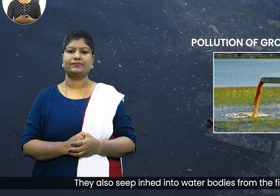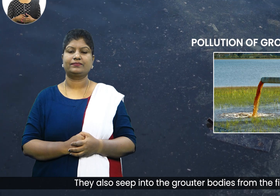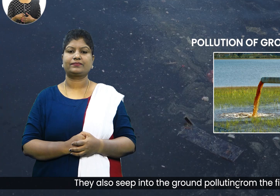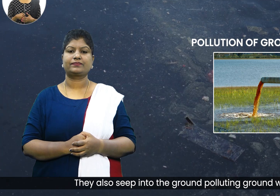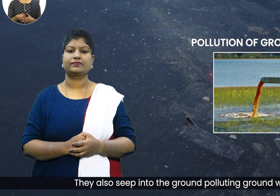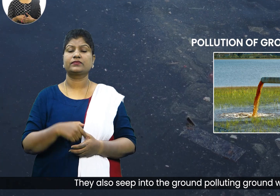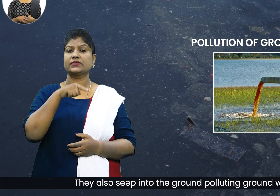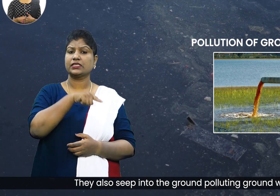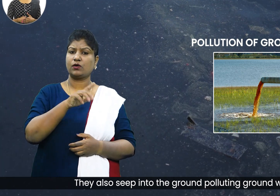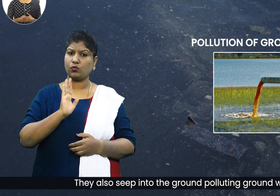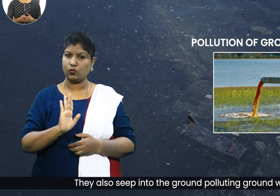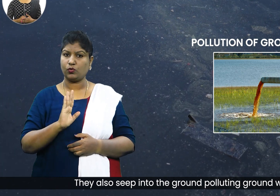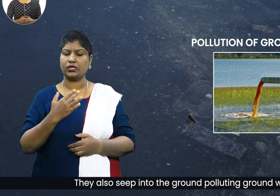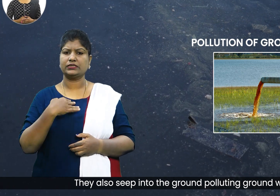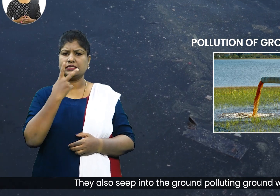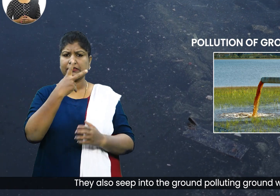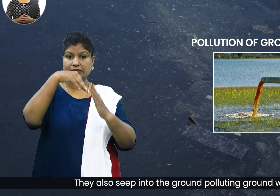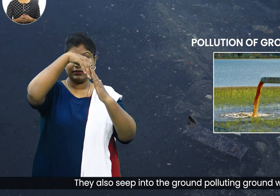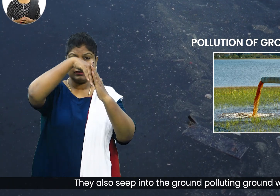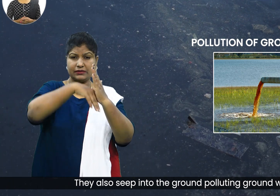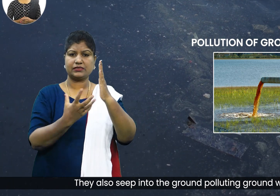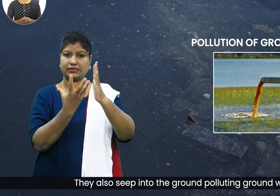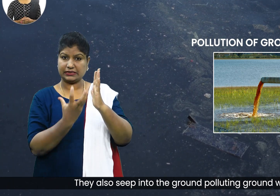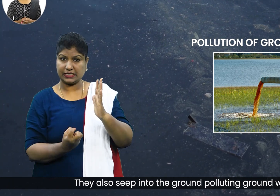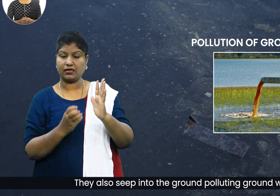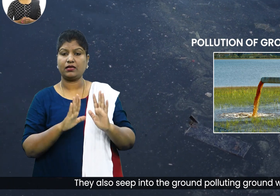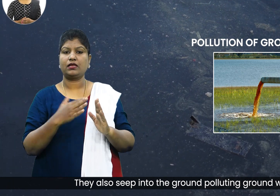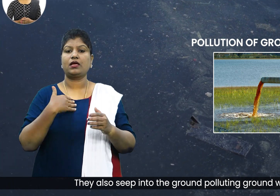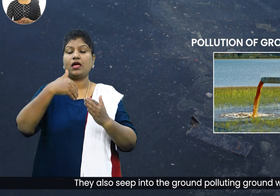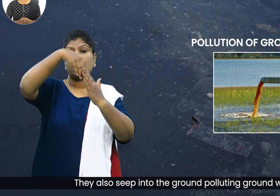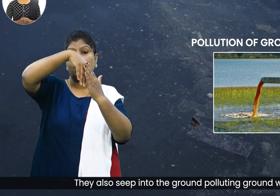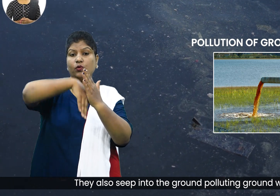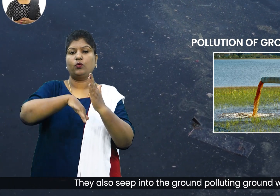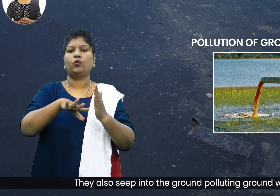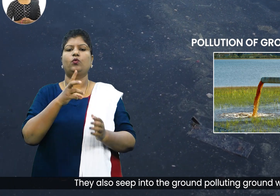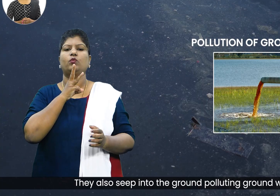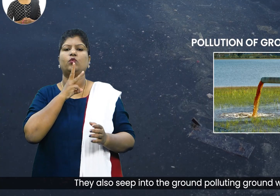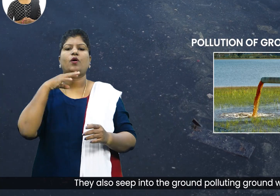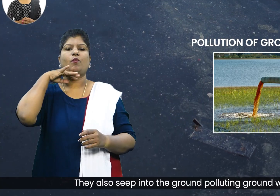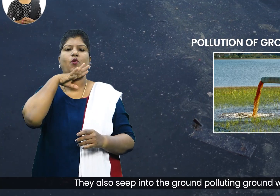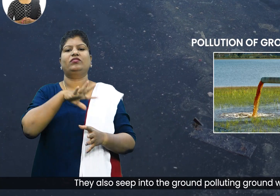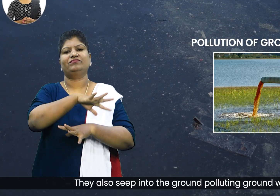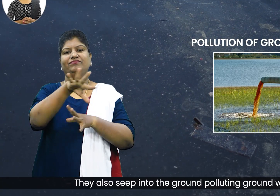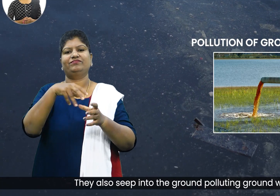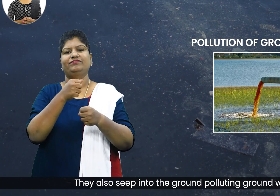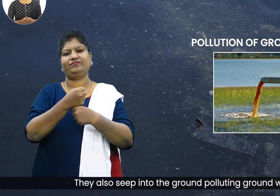They also seep into the ground, polluting groundwater.